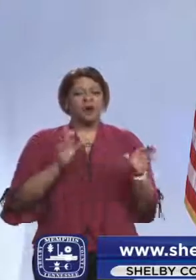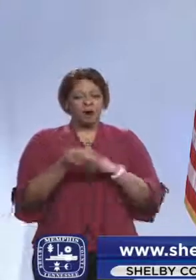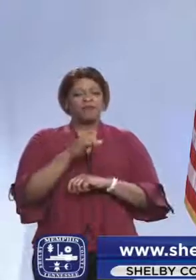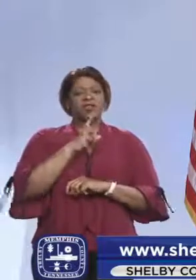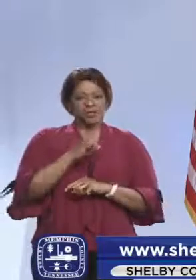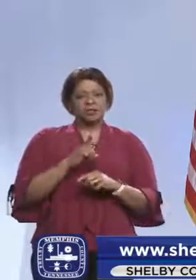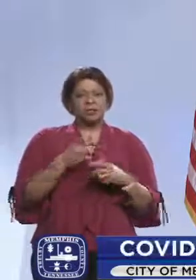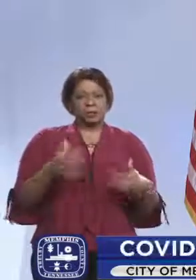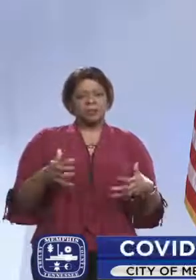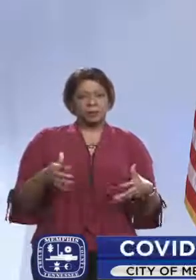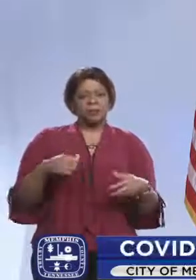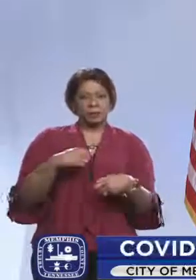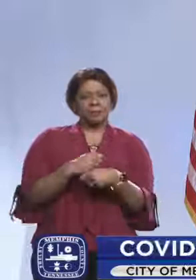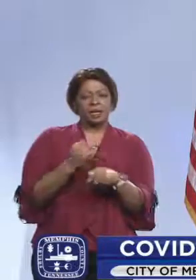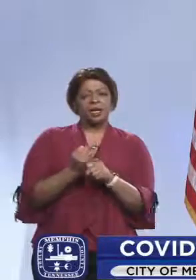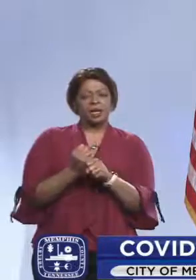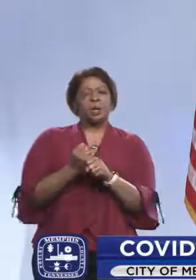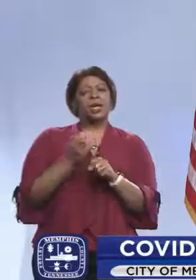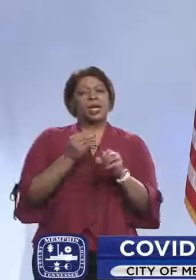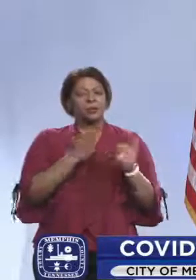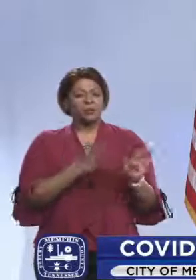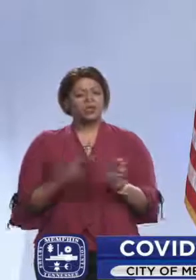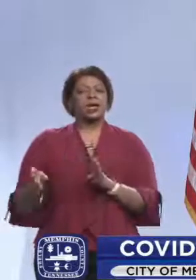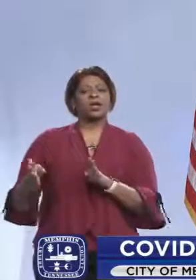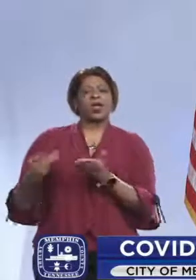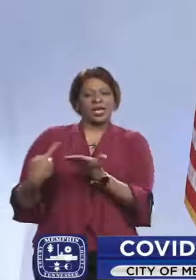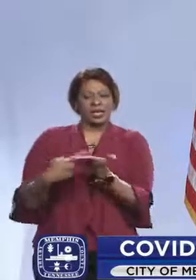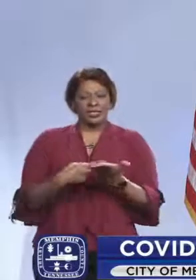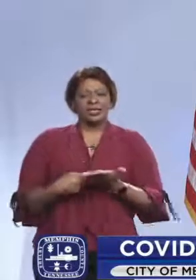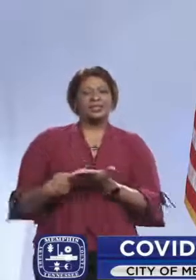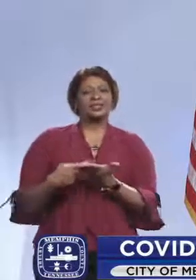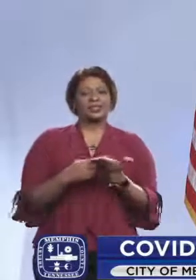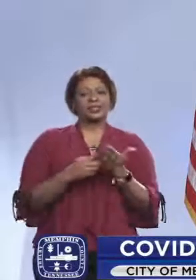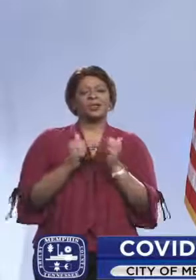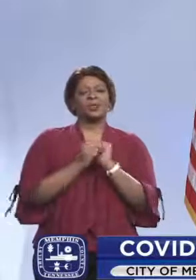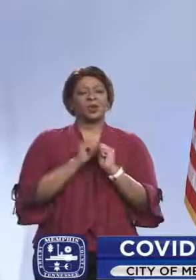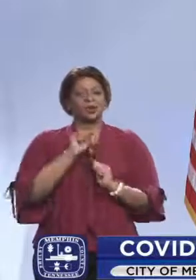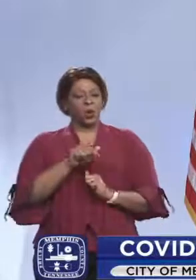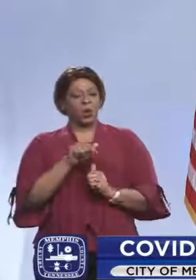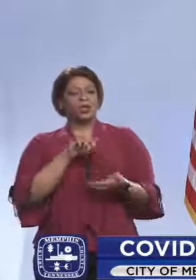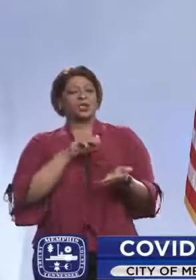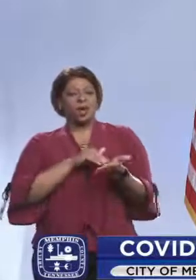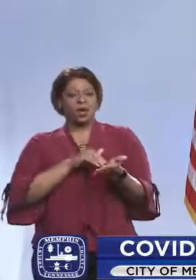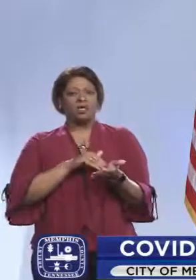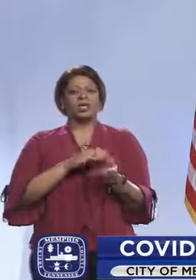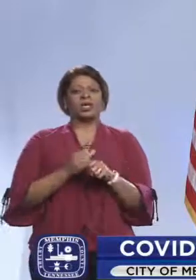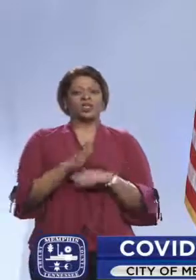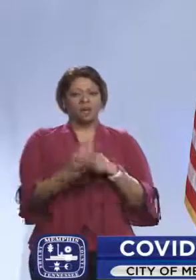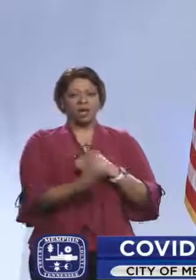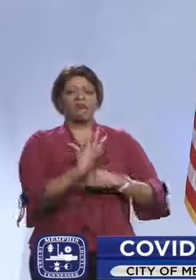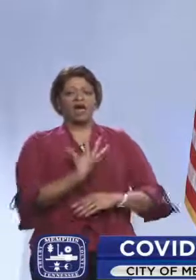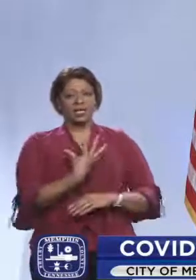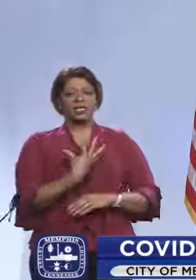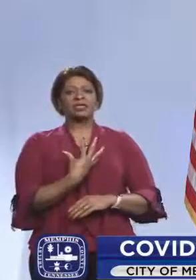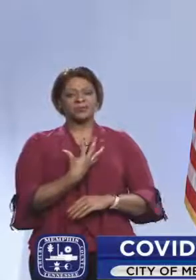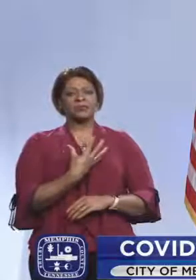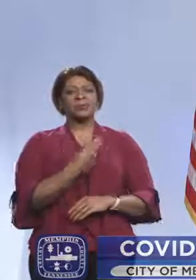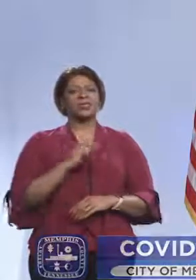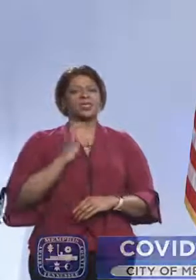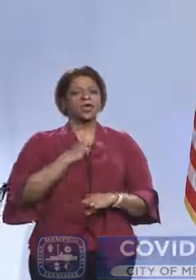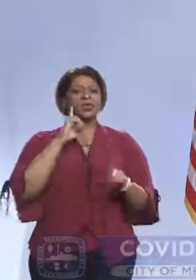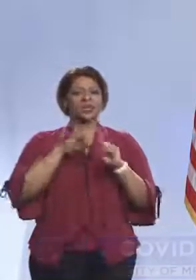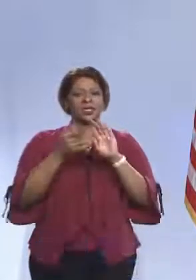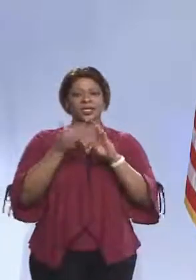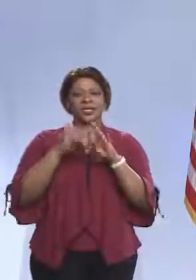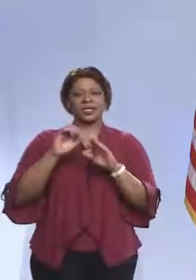is, to make to prepare for discussions with the doctors and get their advice and our sister cities